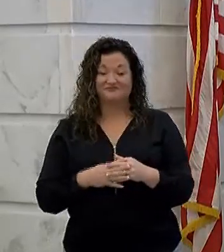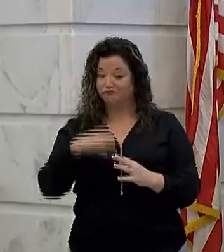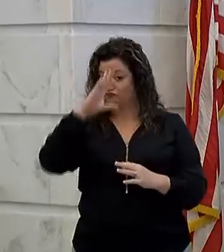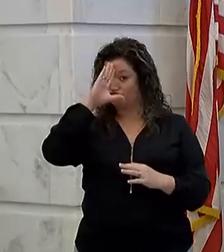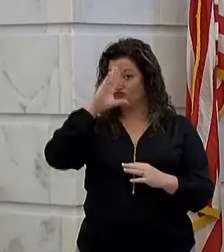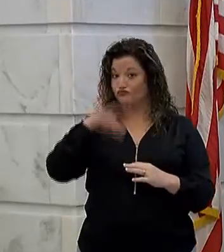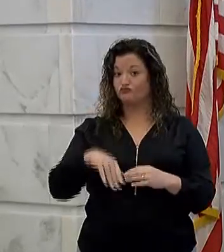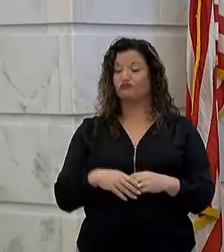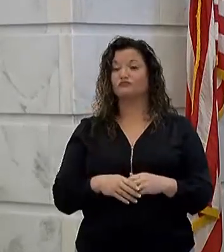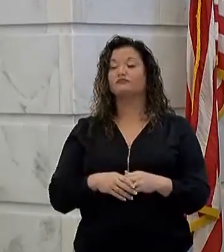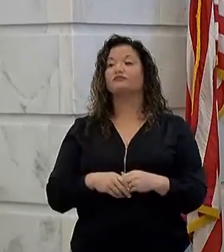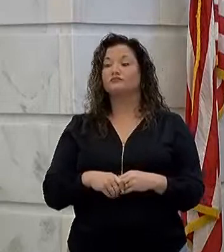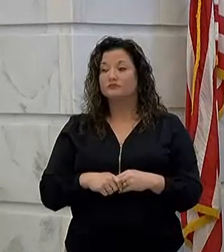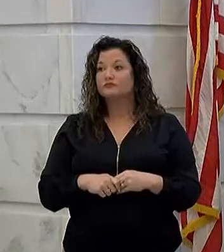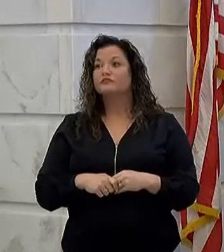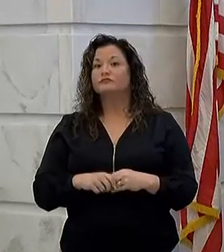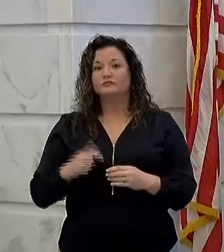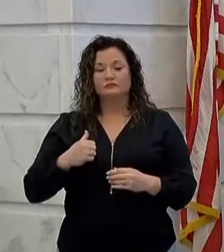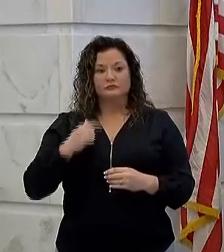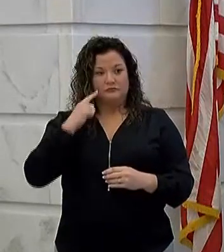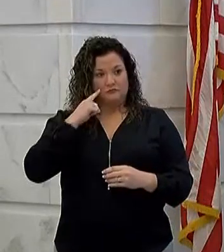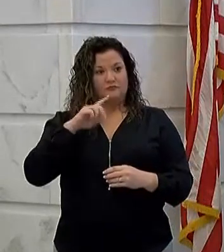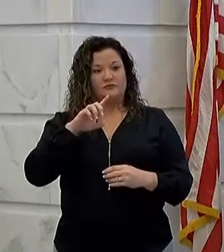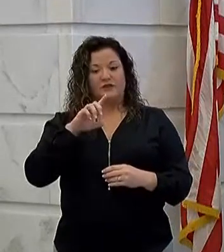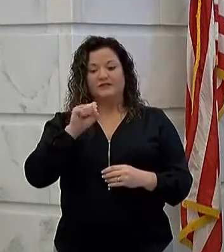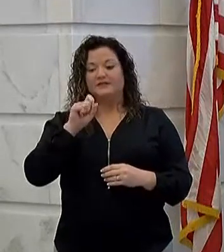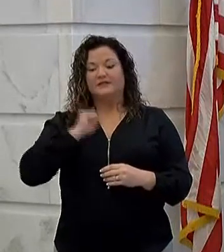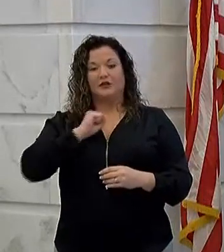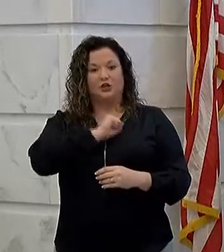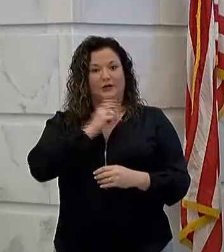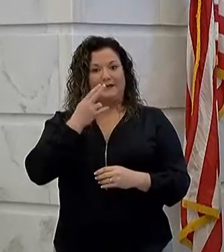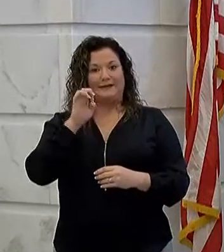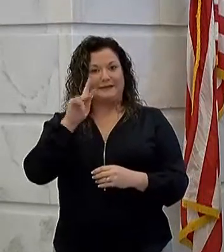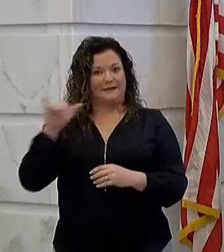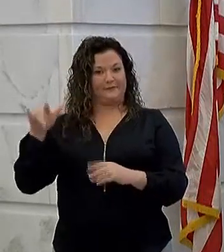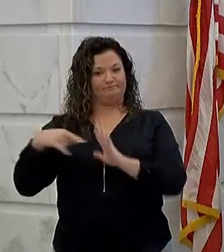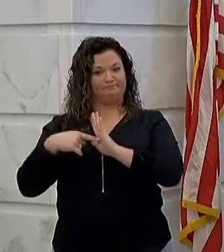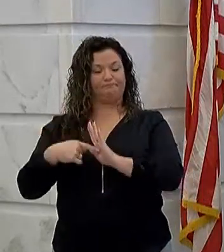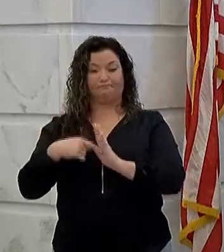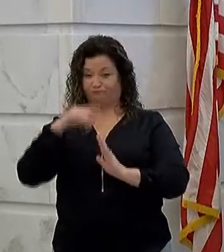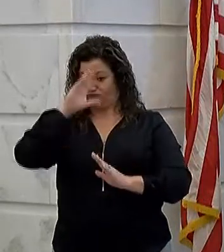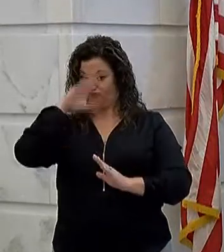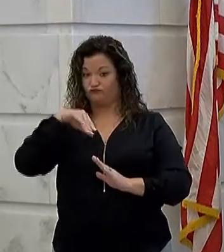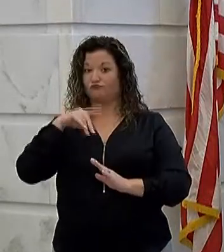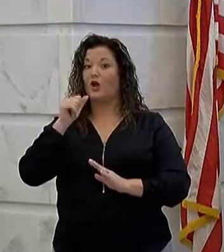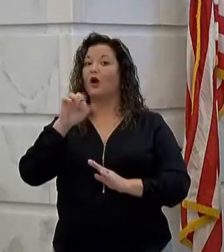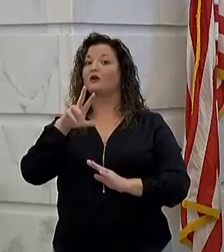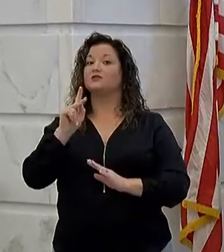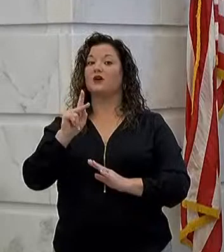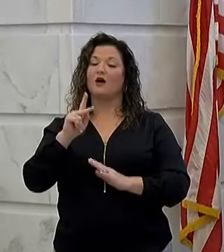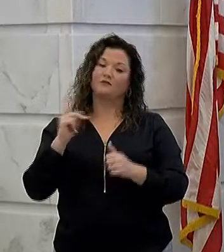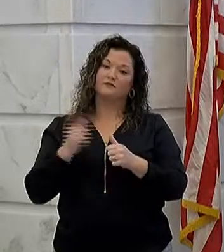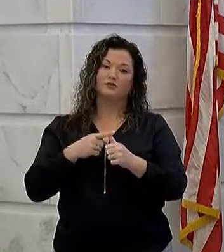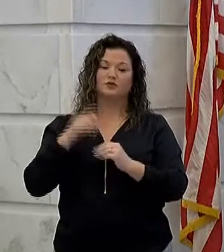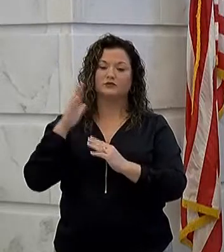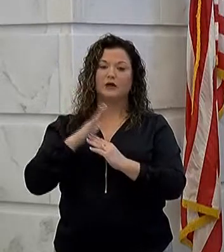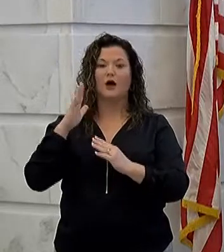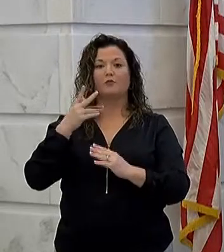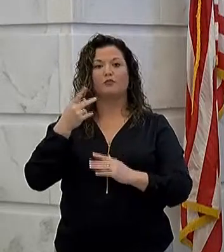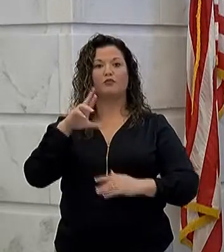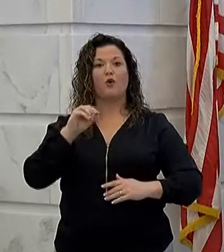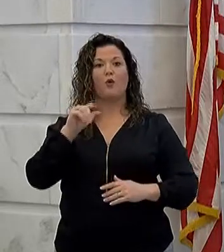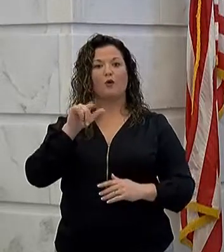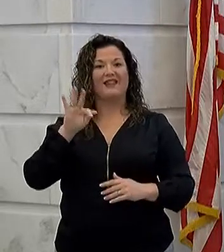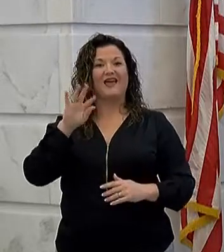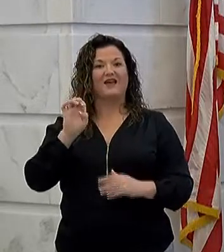I think that at the end of the day, as Senator Hickey pointed out, my understanding is Arkansas is the #1 most pro-life state in the nation,